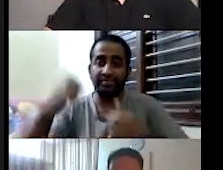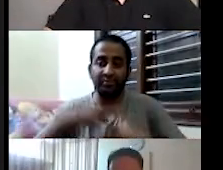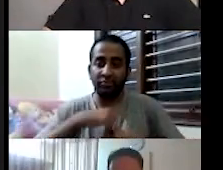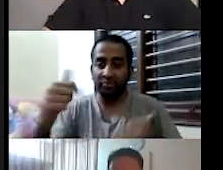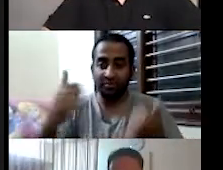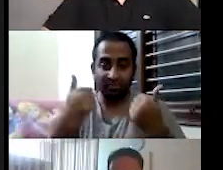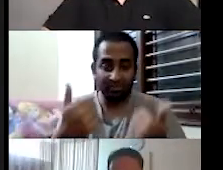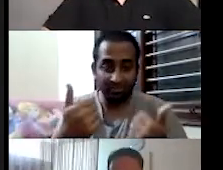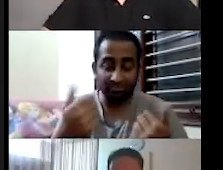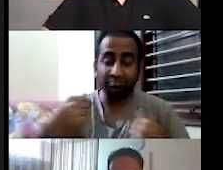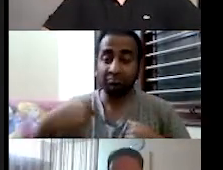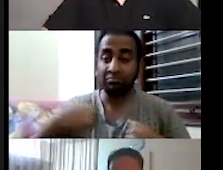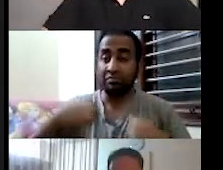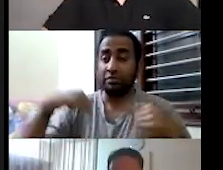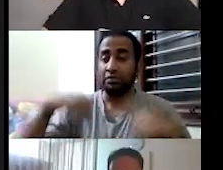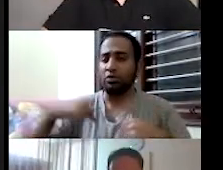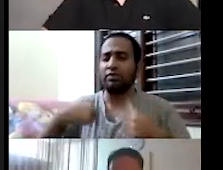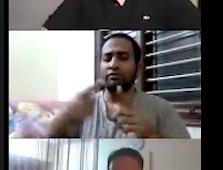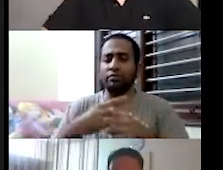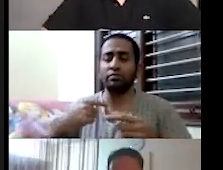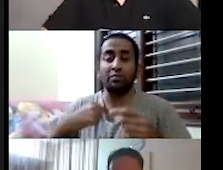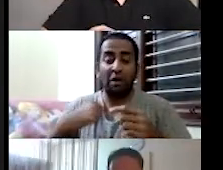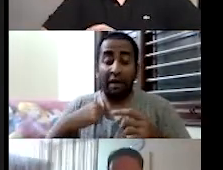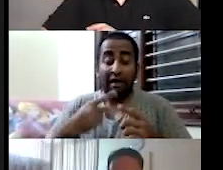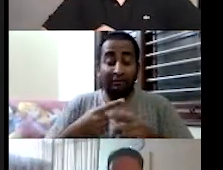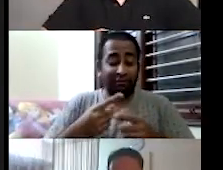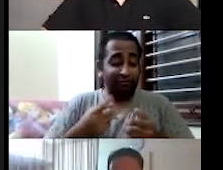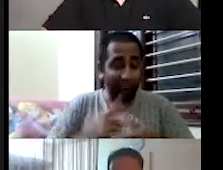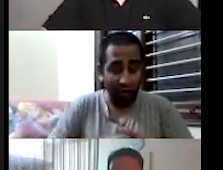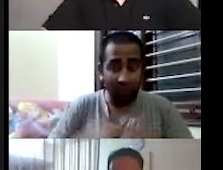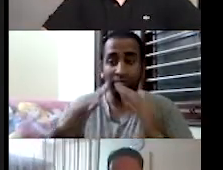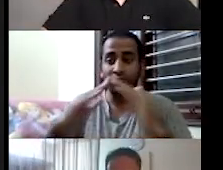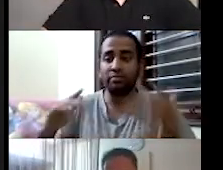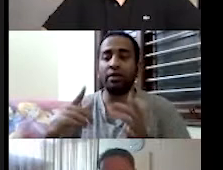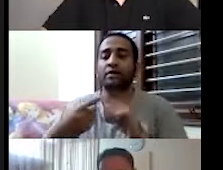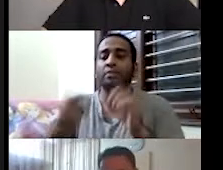Yeah. Hello, everyone. I hope all you are doing fine.